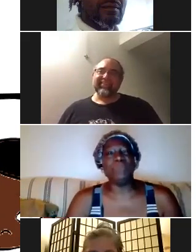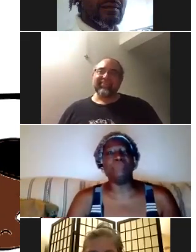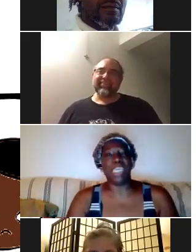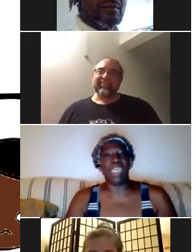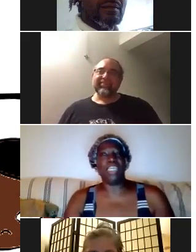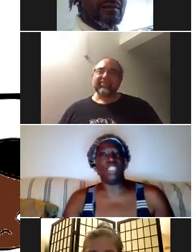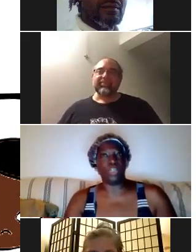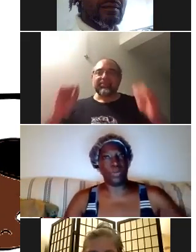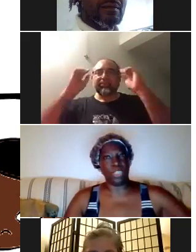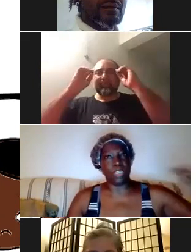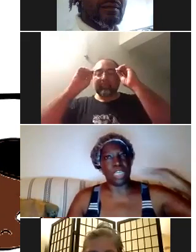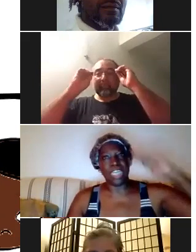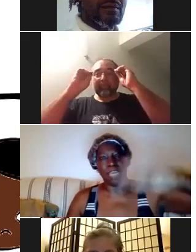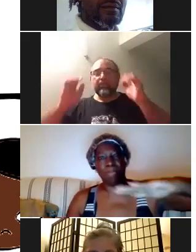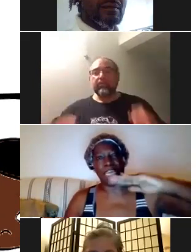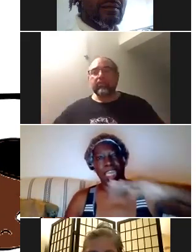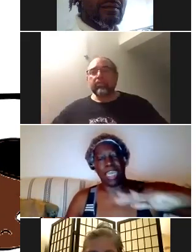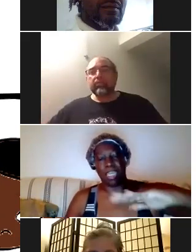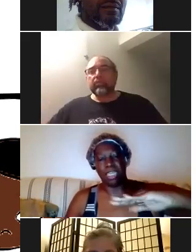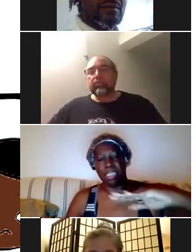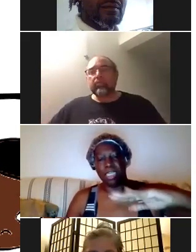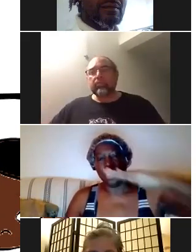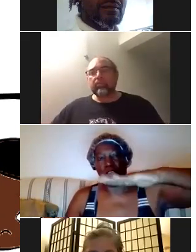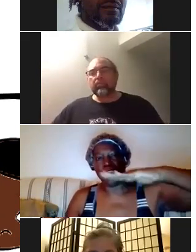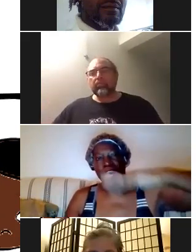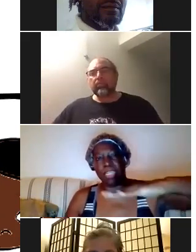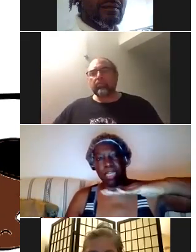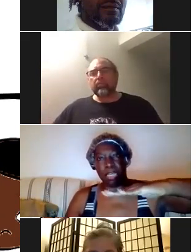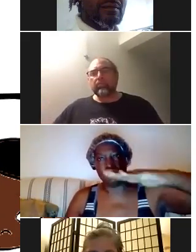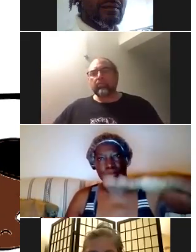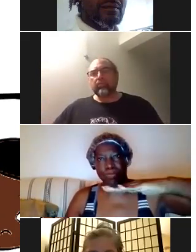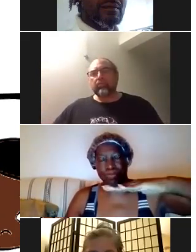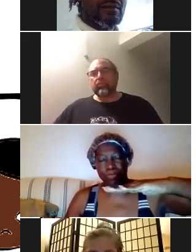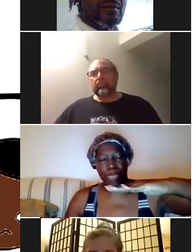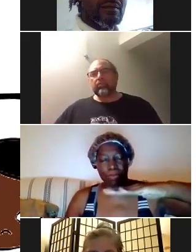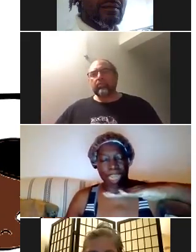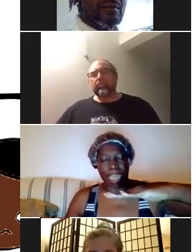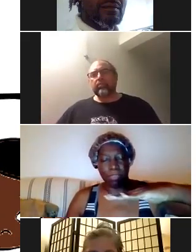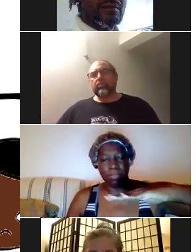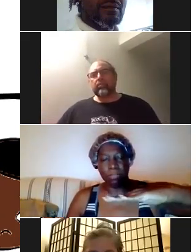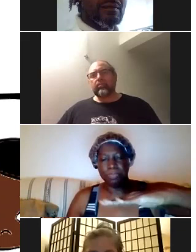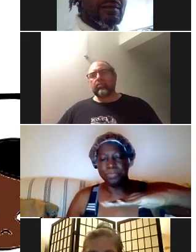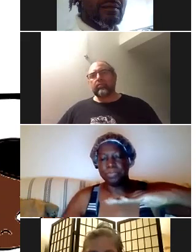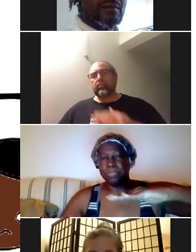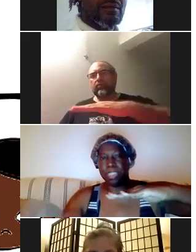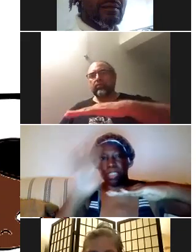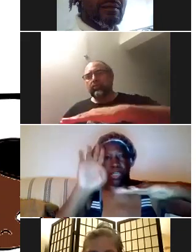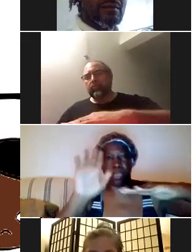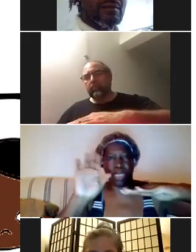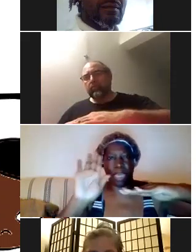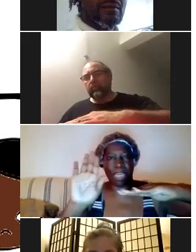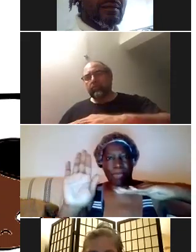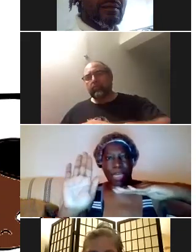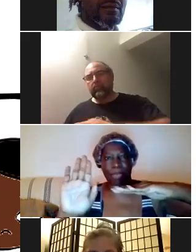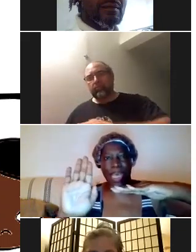Shark would be, so your non-dominant hand flat palm down,